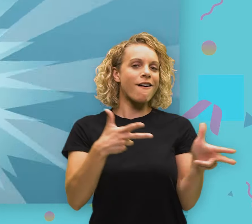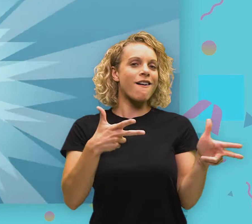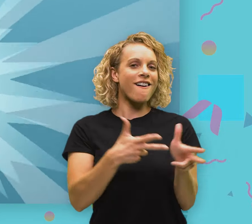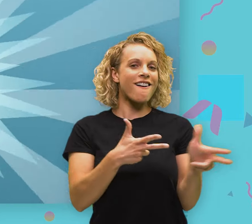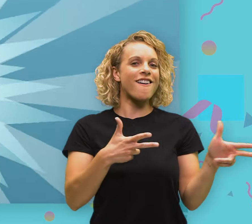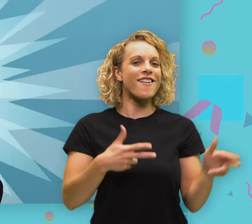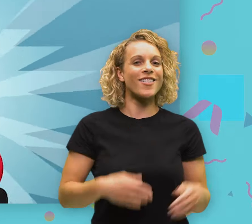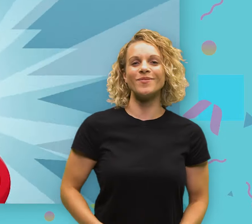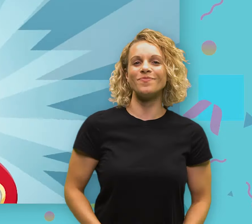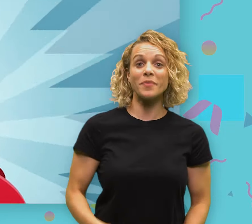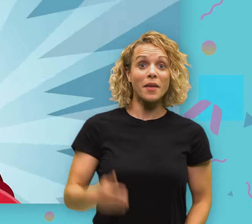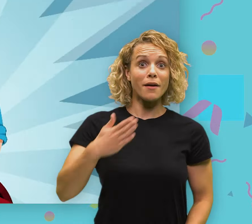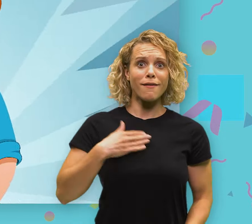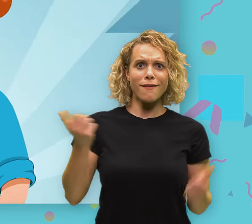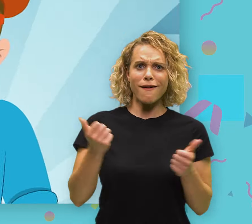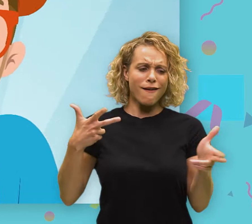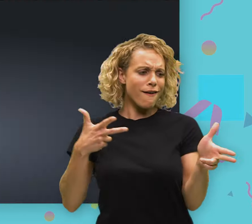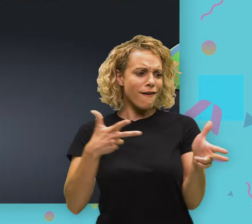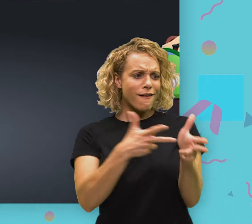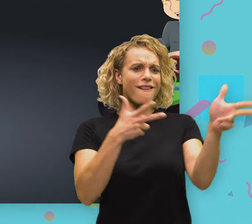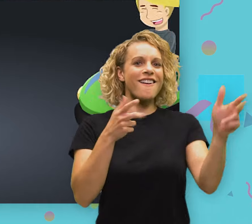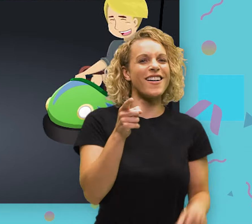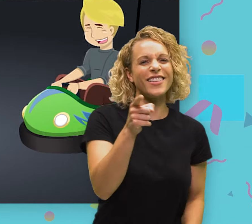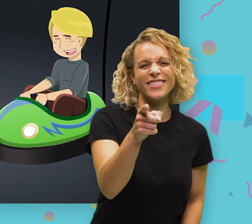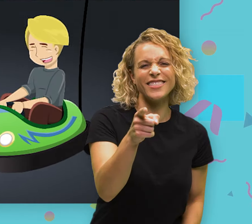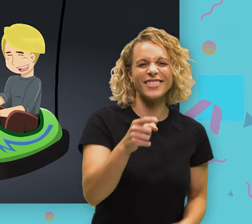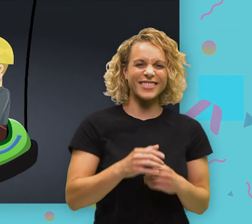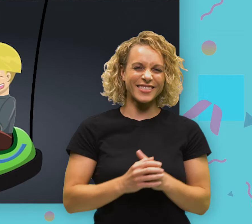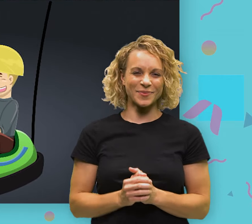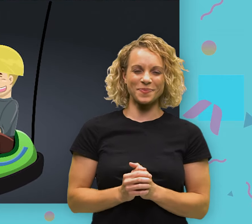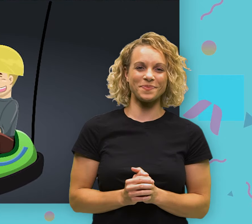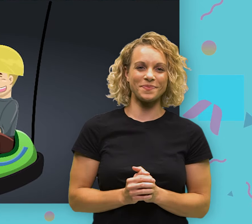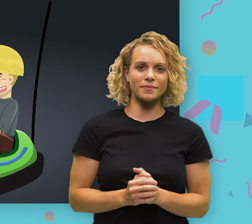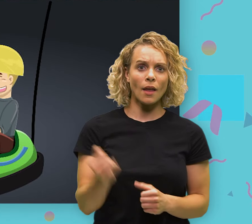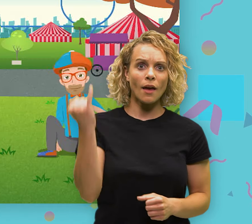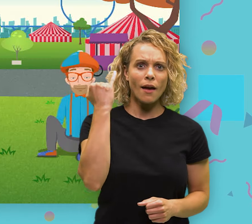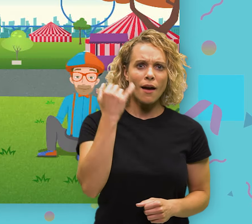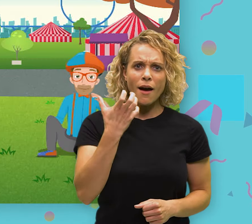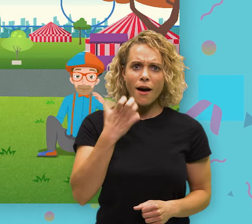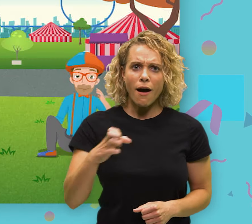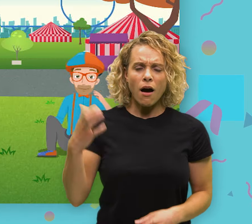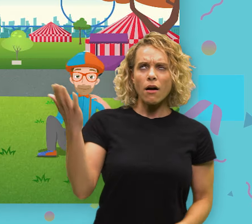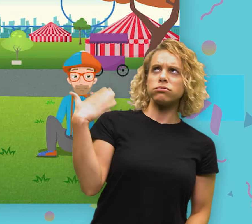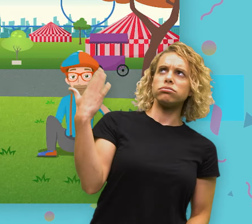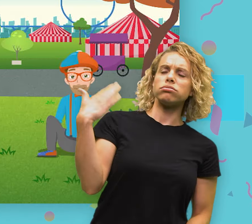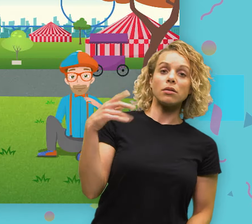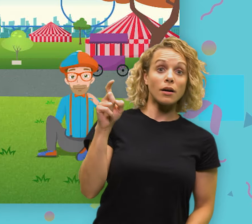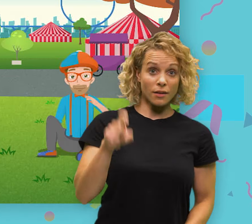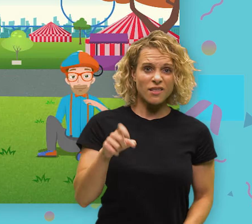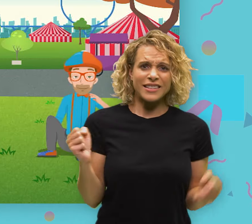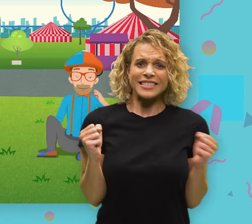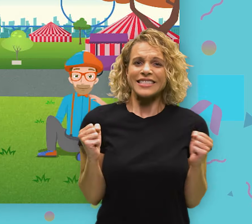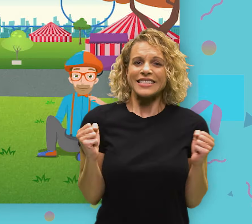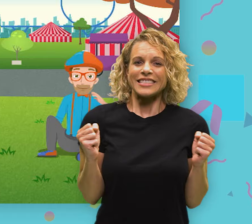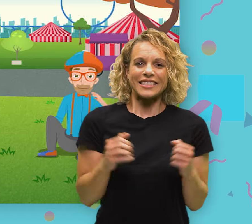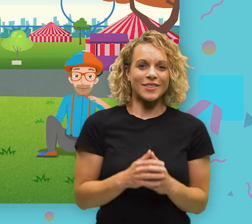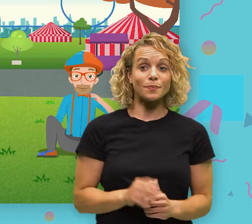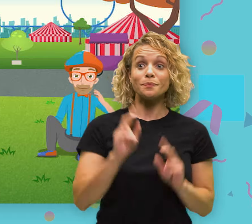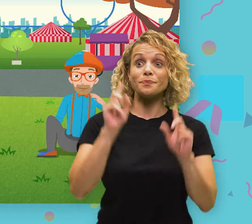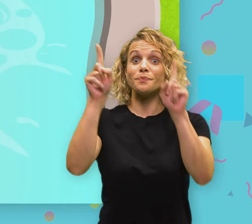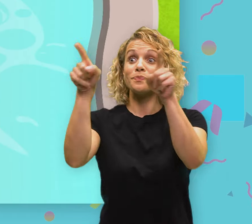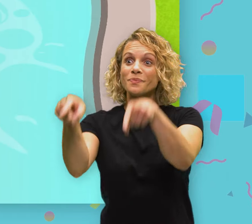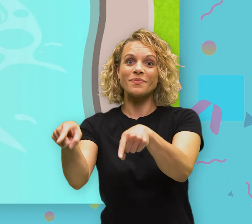to the bumper cars. I'll bump my car into you. If it's hot and we could use a